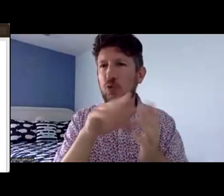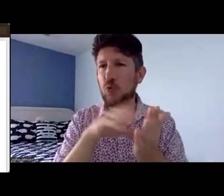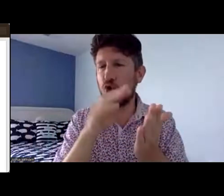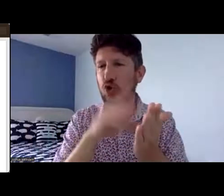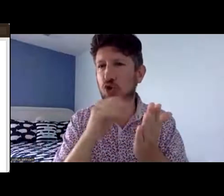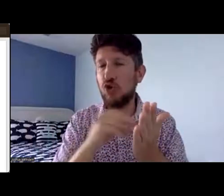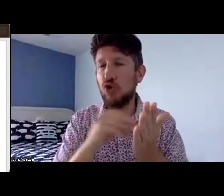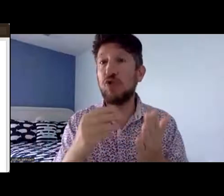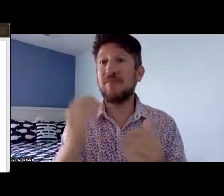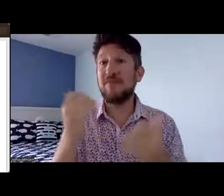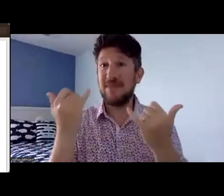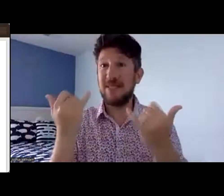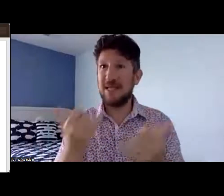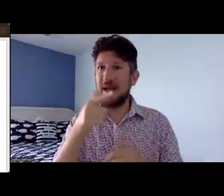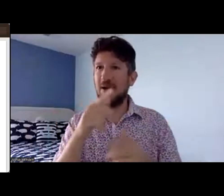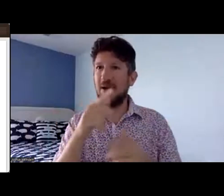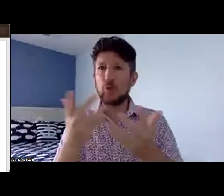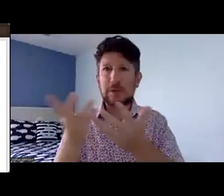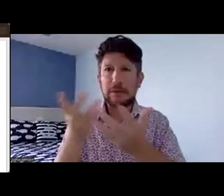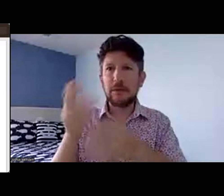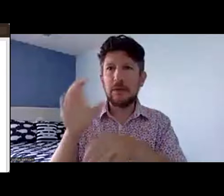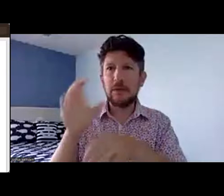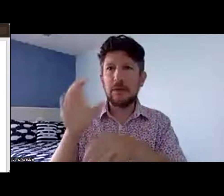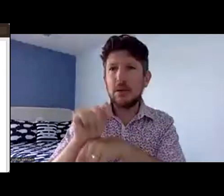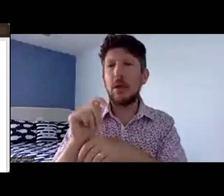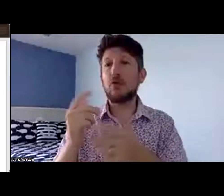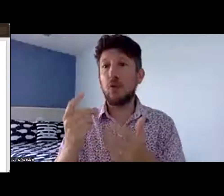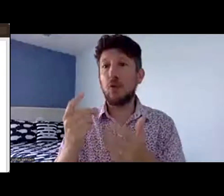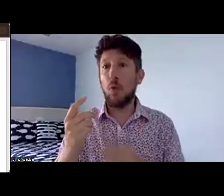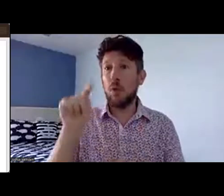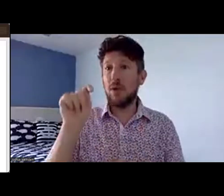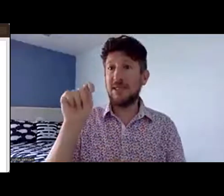access, or other sorts of developmental or neurological